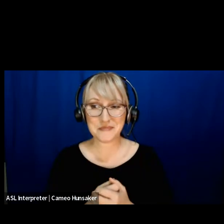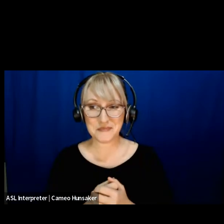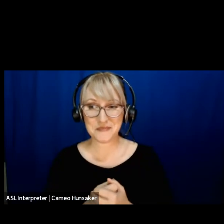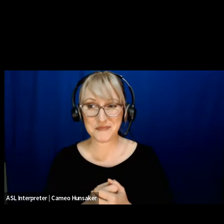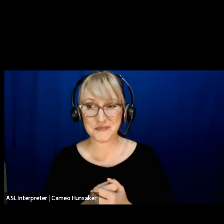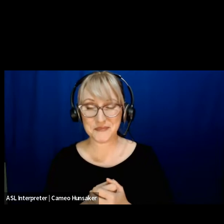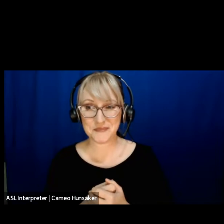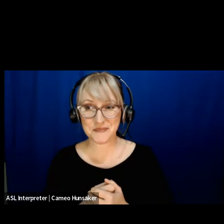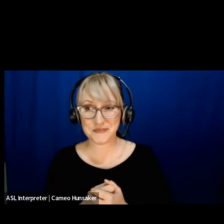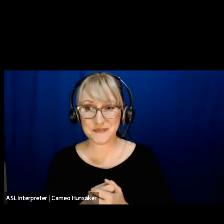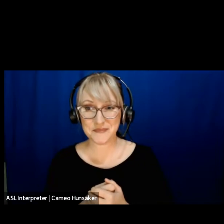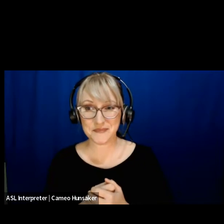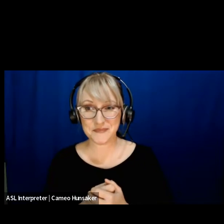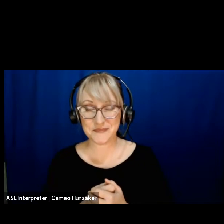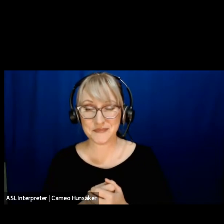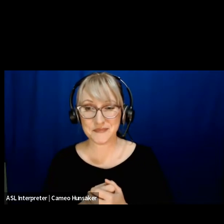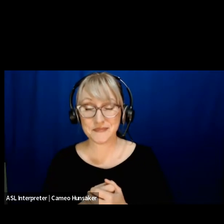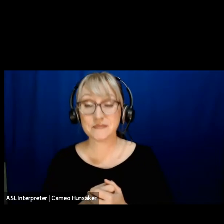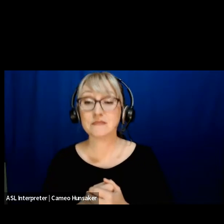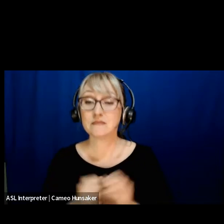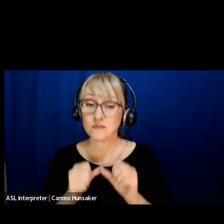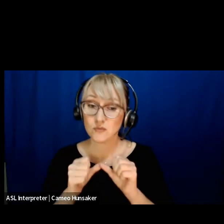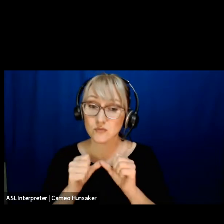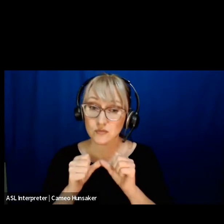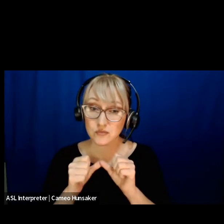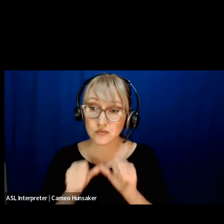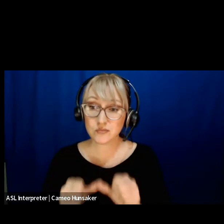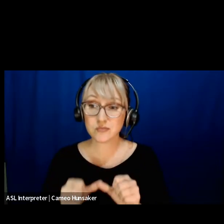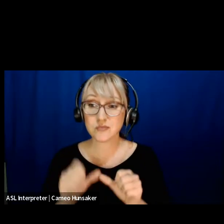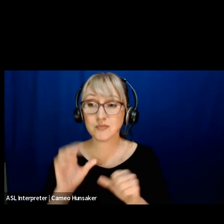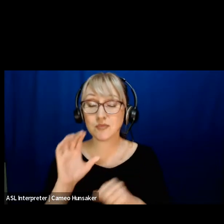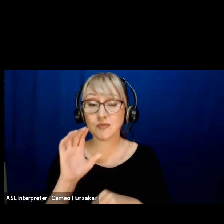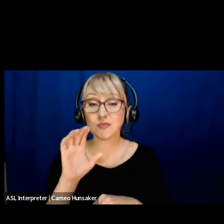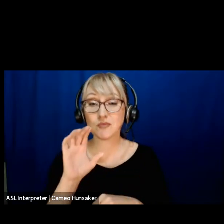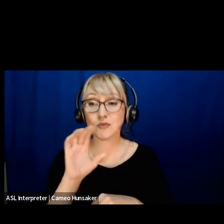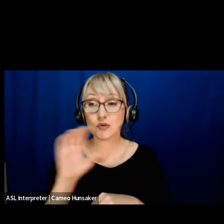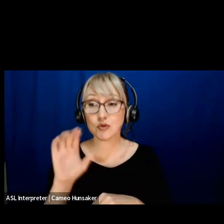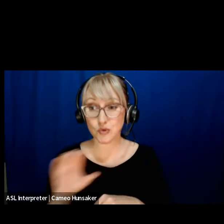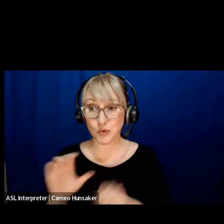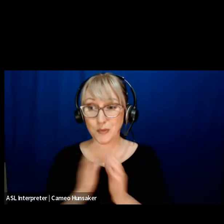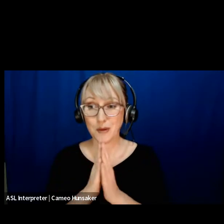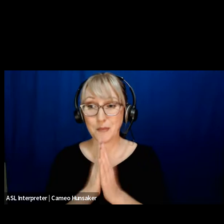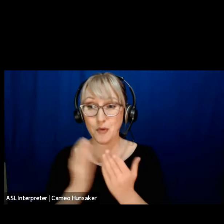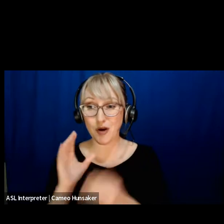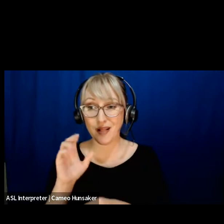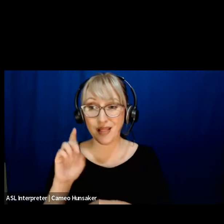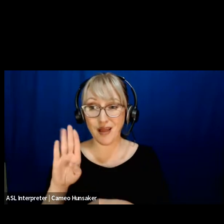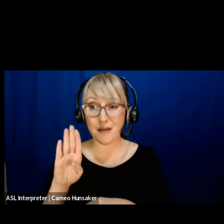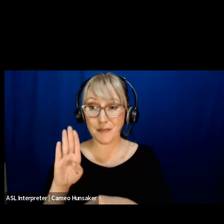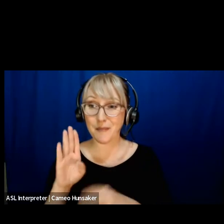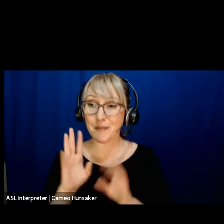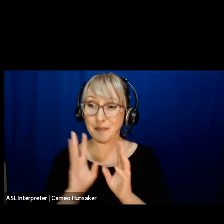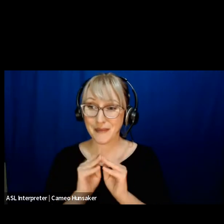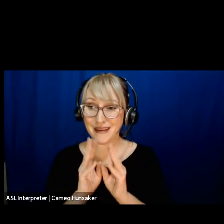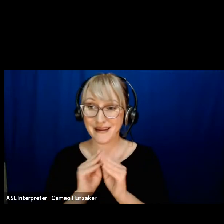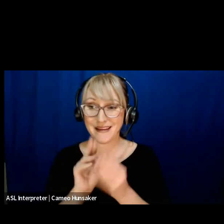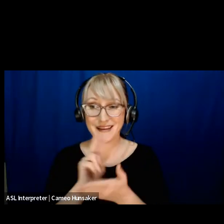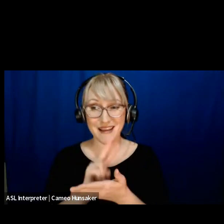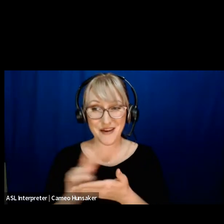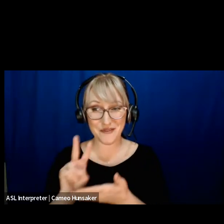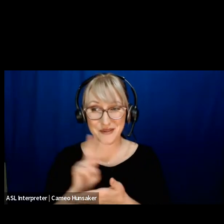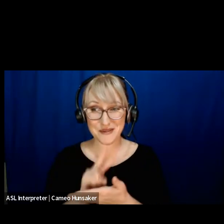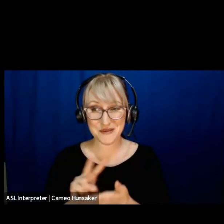We continue to have our Zoom book club meeting every 2 weeks.